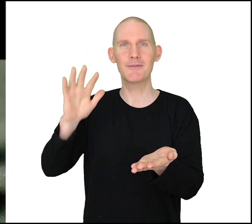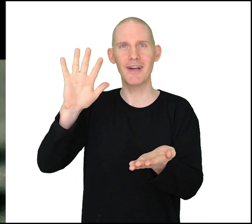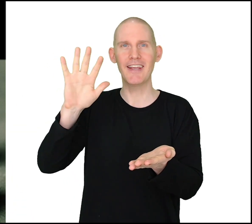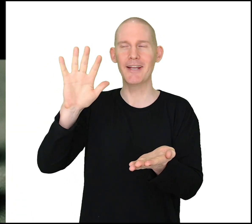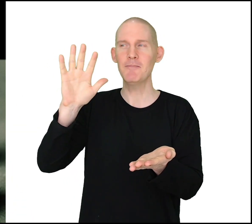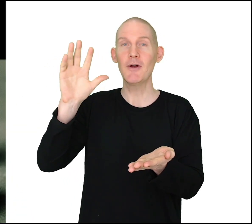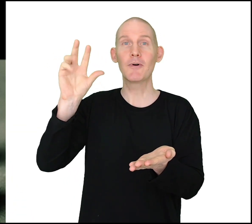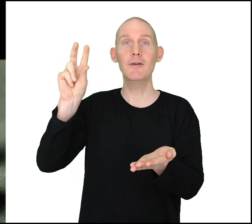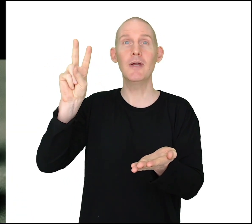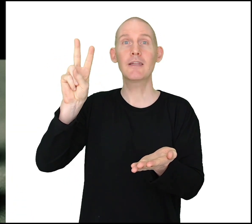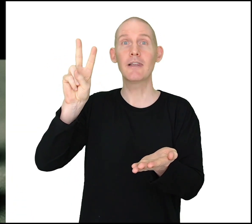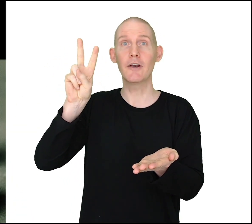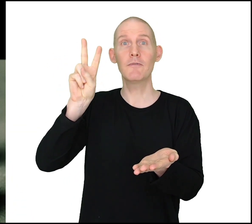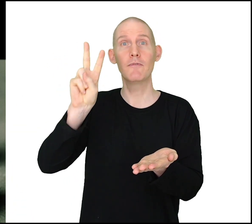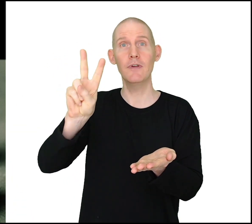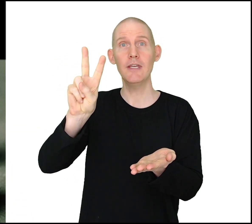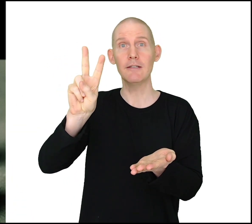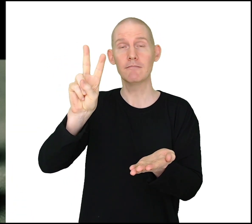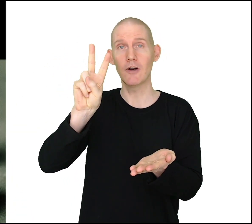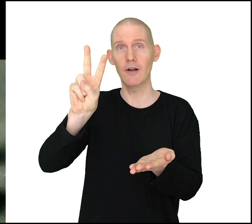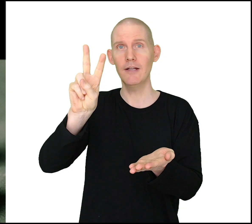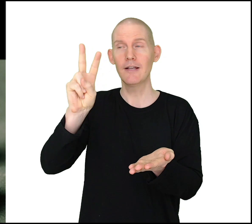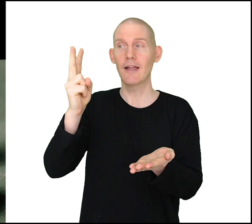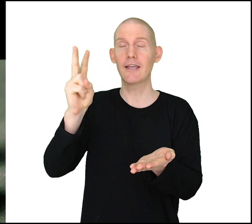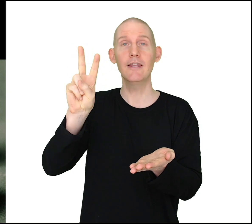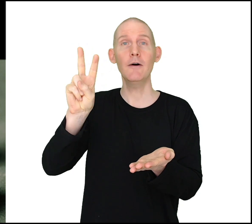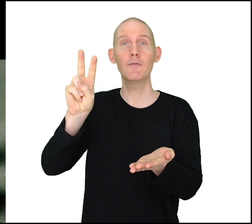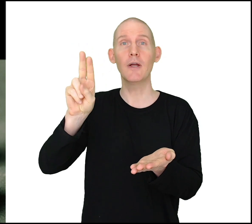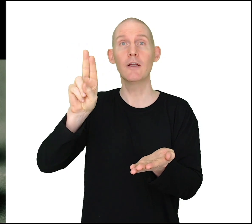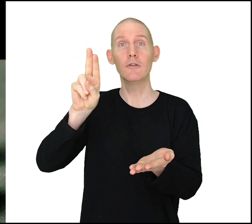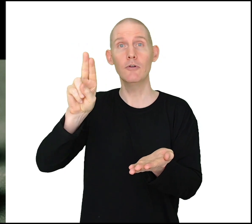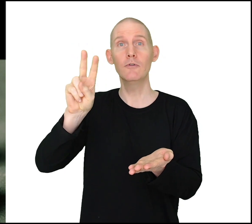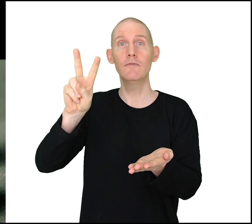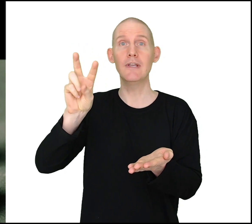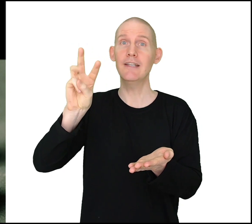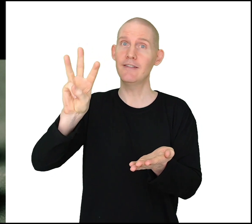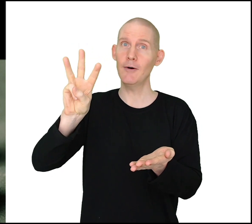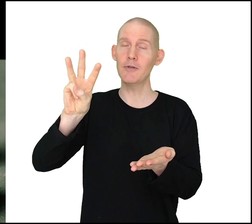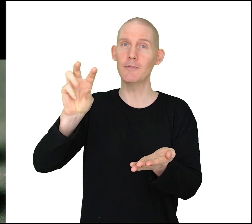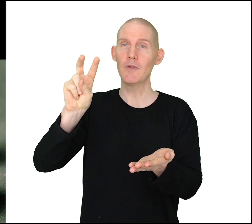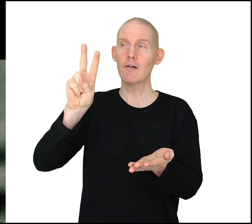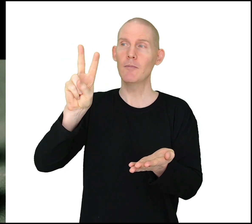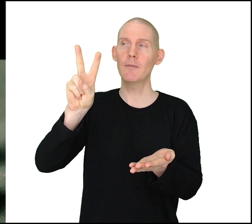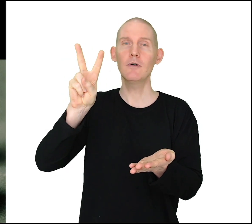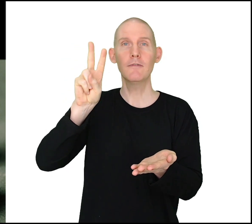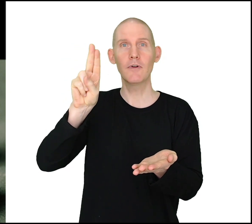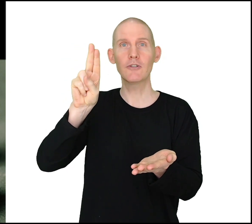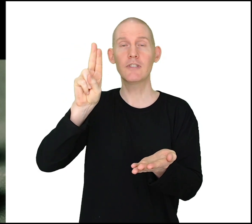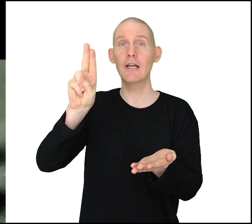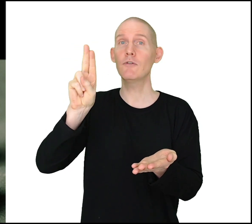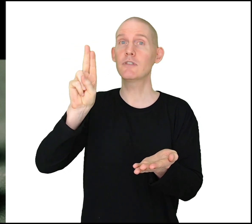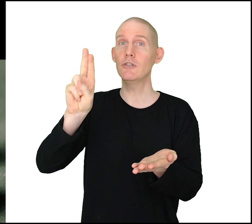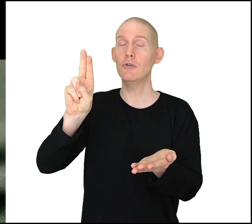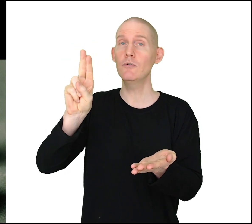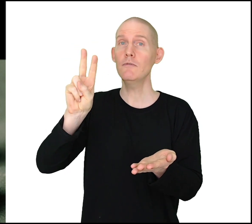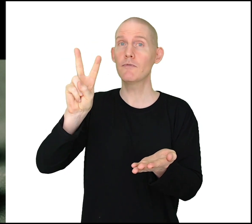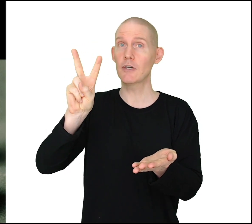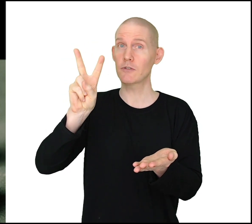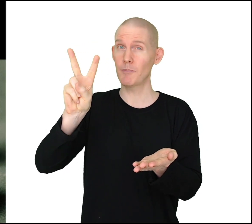right hand, we're going to make the letter V, all right? Like in the alphabet, U, V, W. Remember, fingers together is a U, fingers